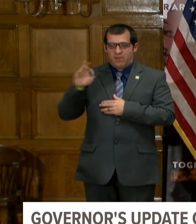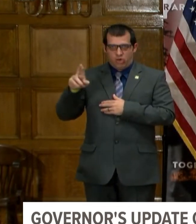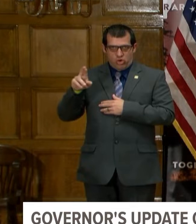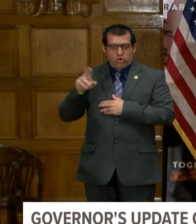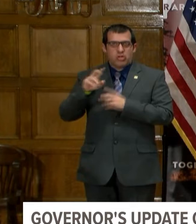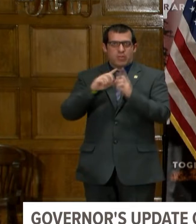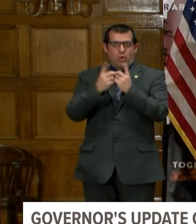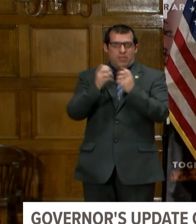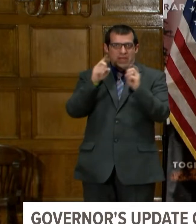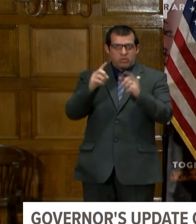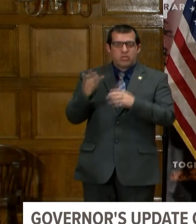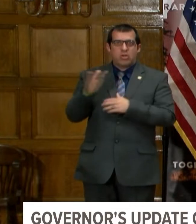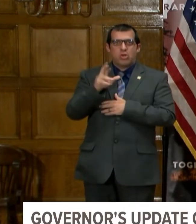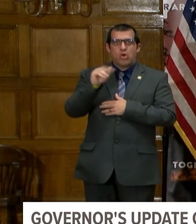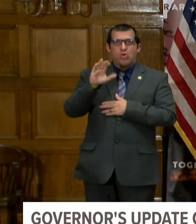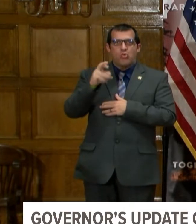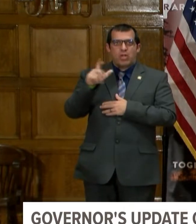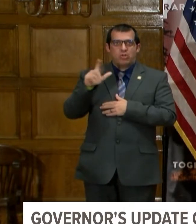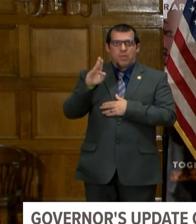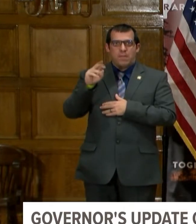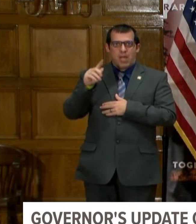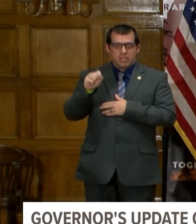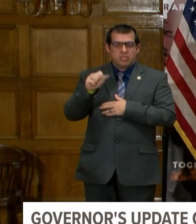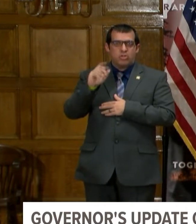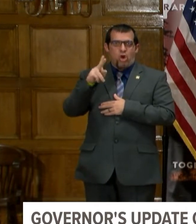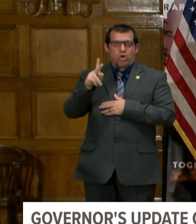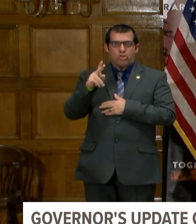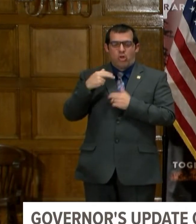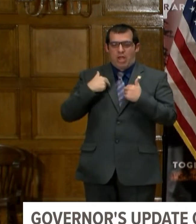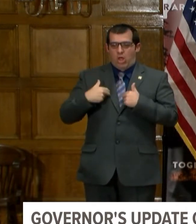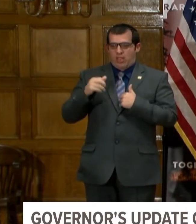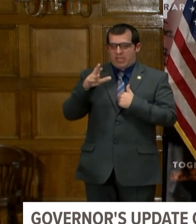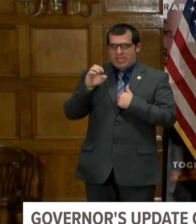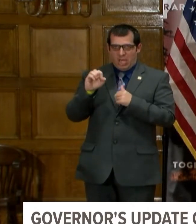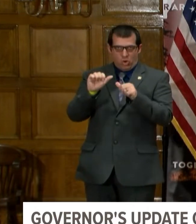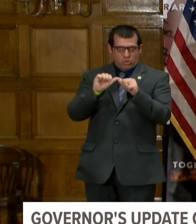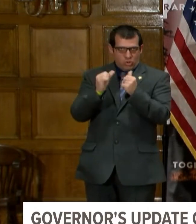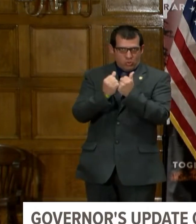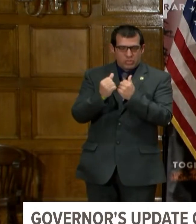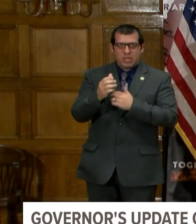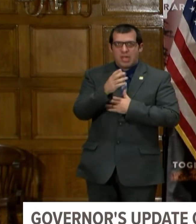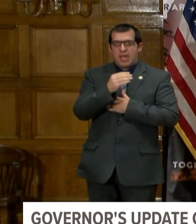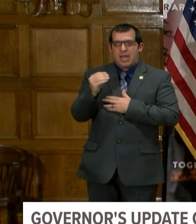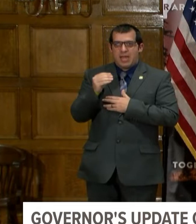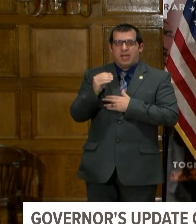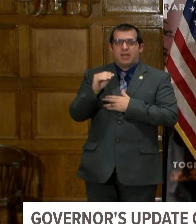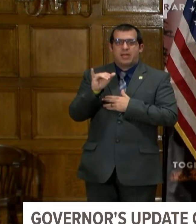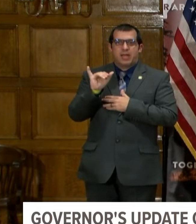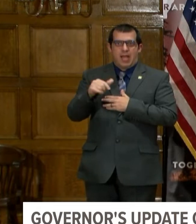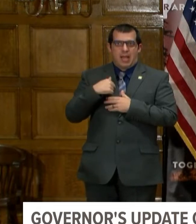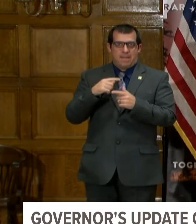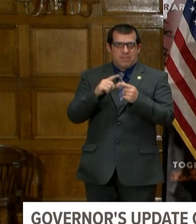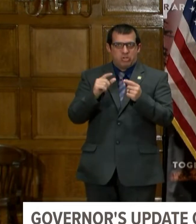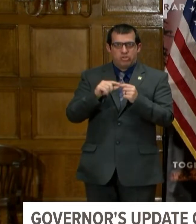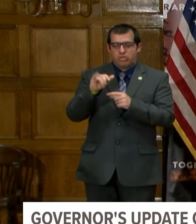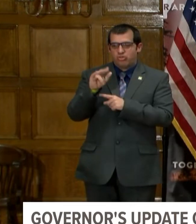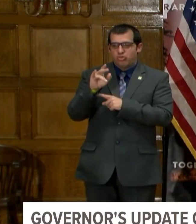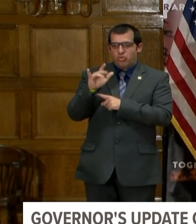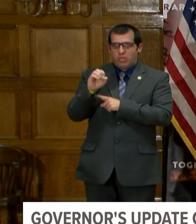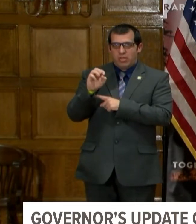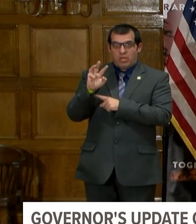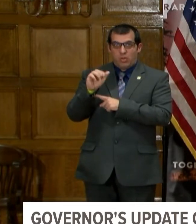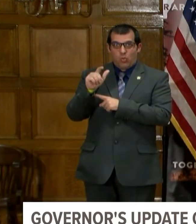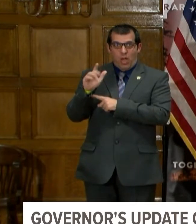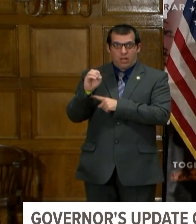Education. Rachel Bunch is with us, the Arkansas Healthcare Association. And then, of course, as I mentioned, Julie Wallace is here